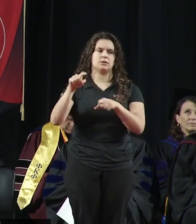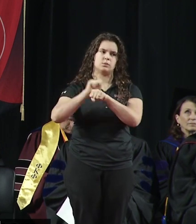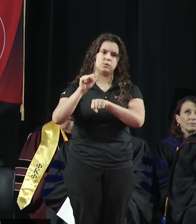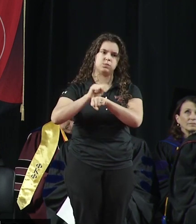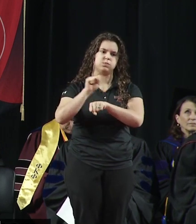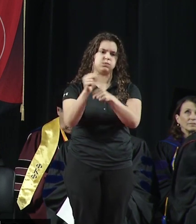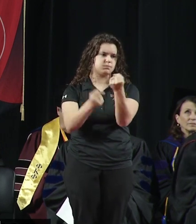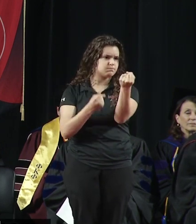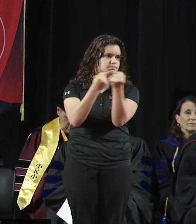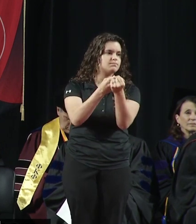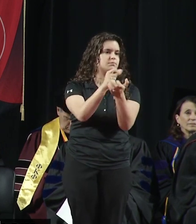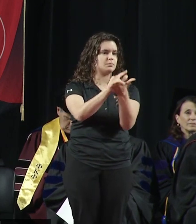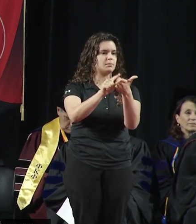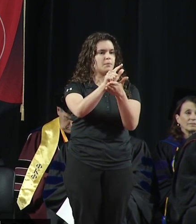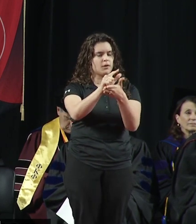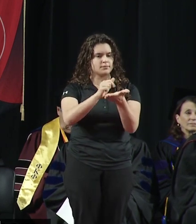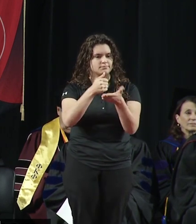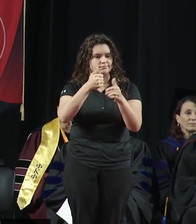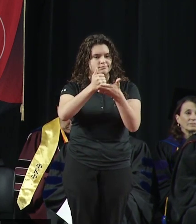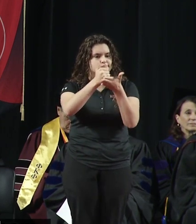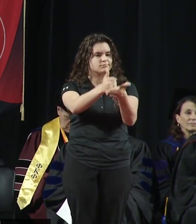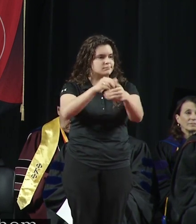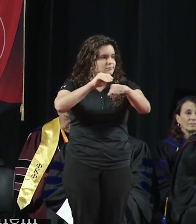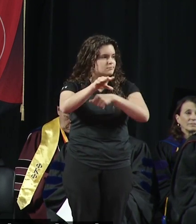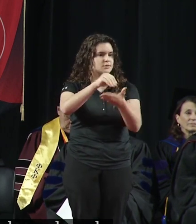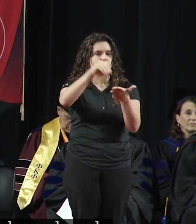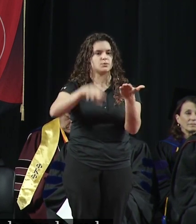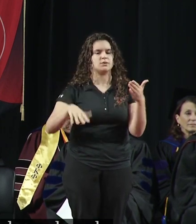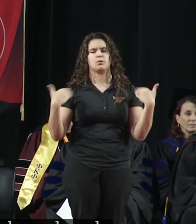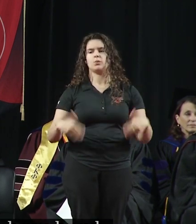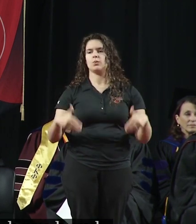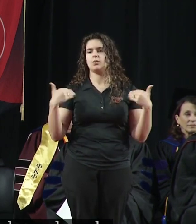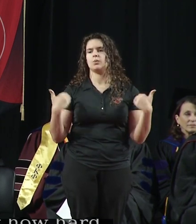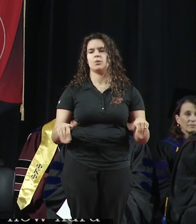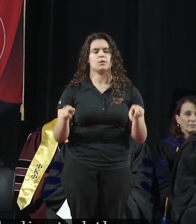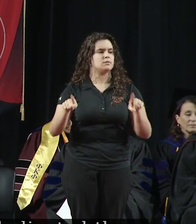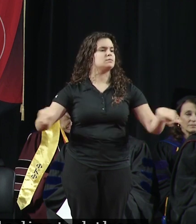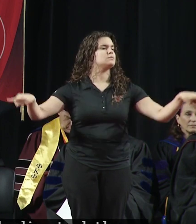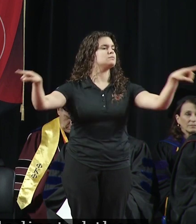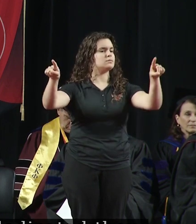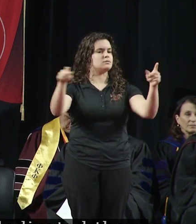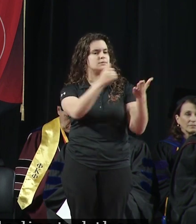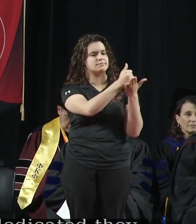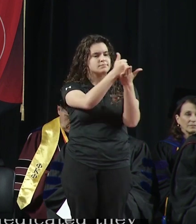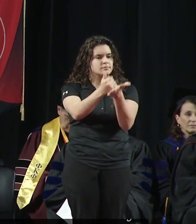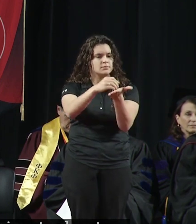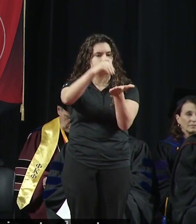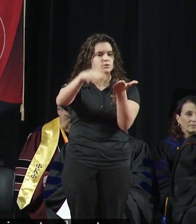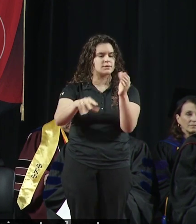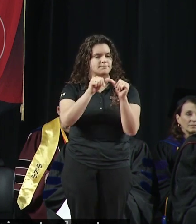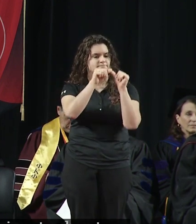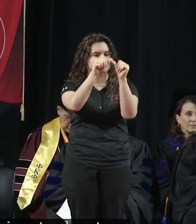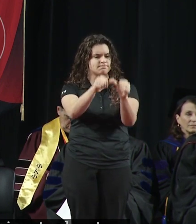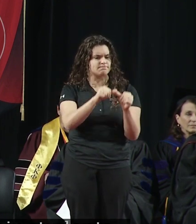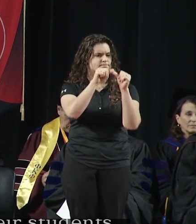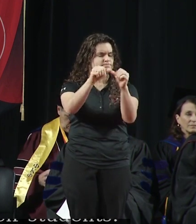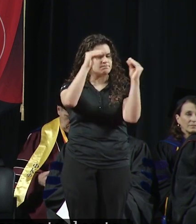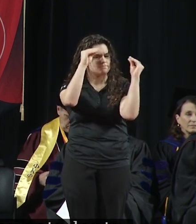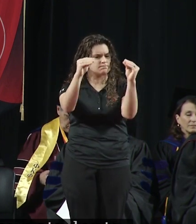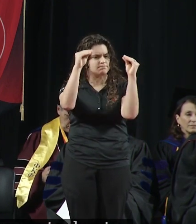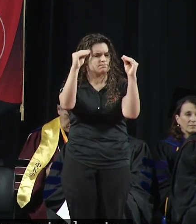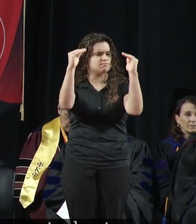are to Lamar and their students. They have provided our students with a contemporary and